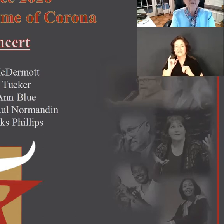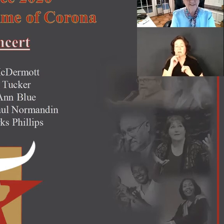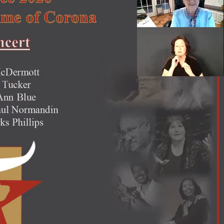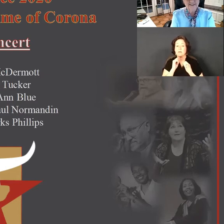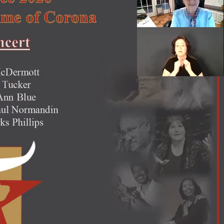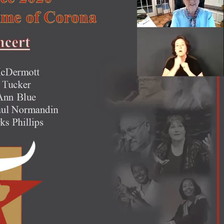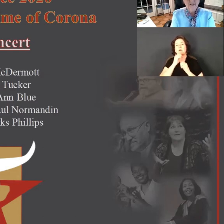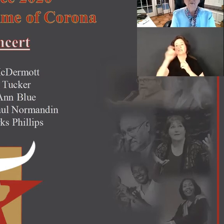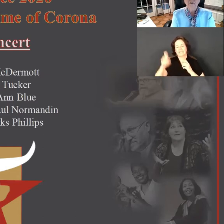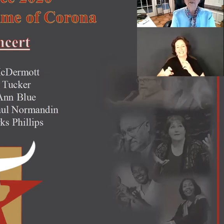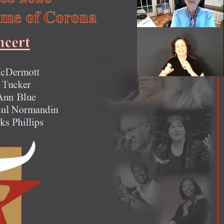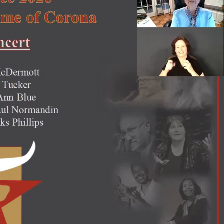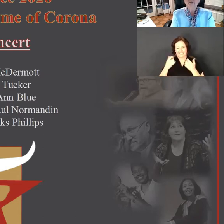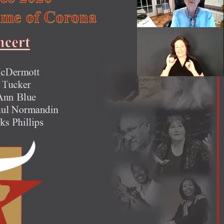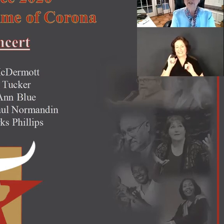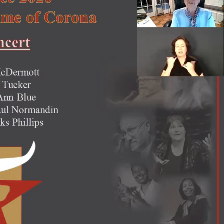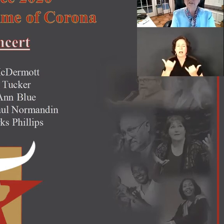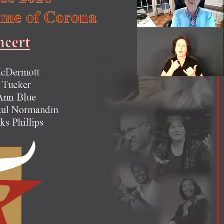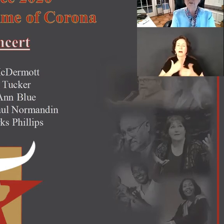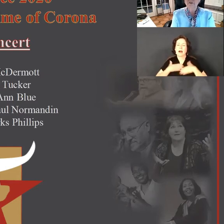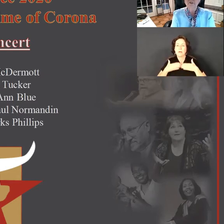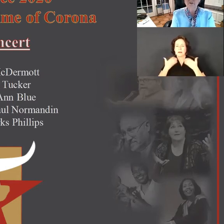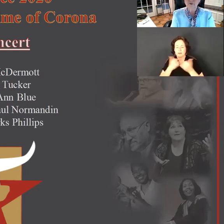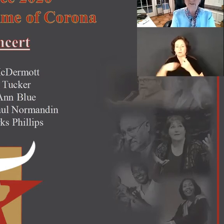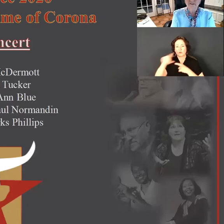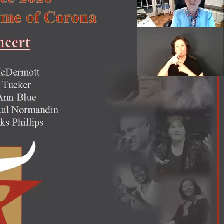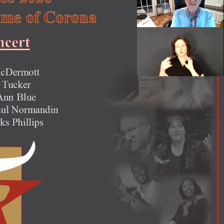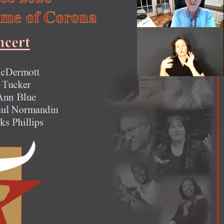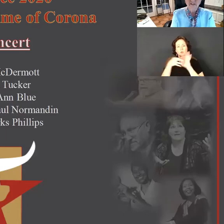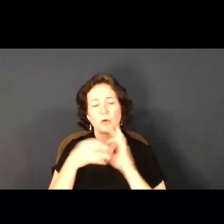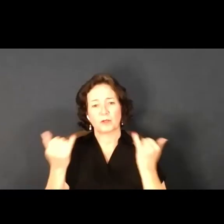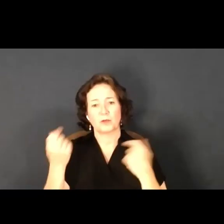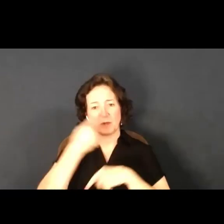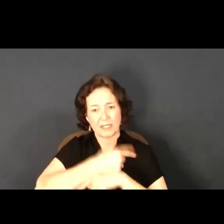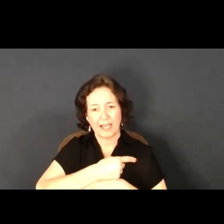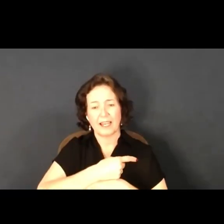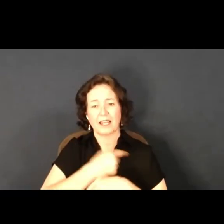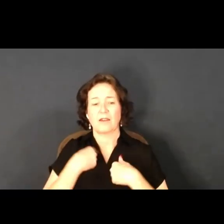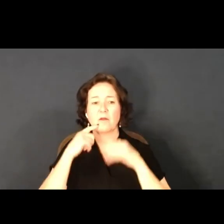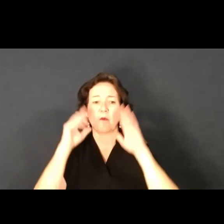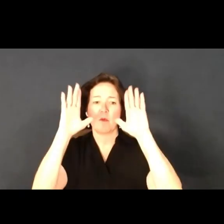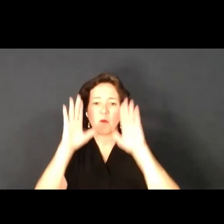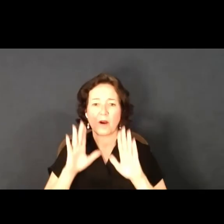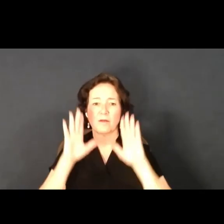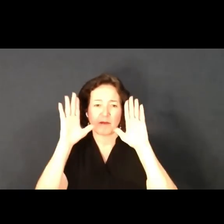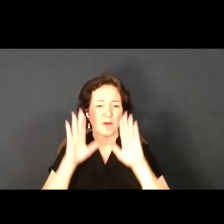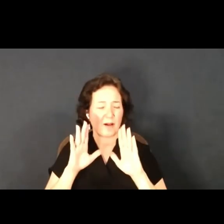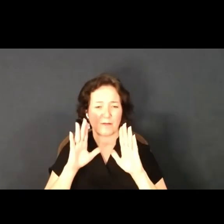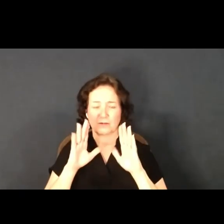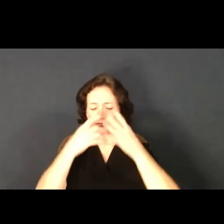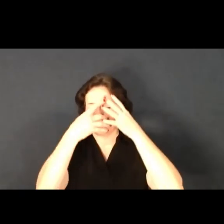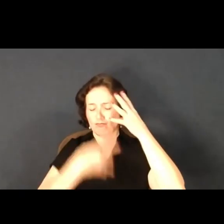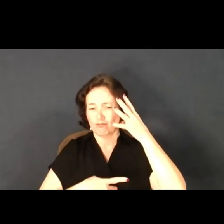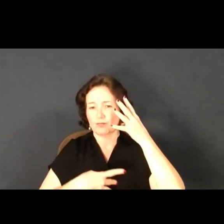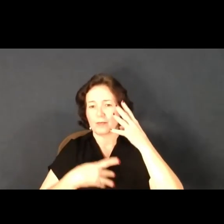of Texas. We are so glad that you have joined us today. We have a wonderful, wonderful lineup of